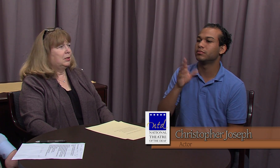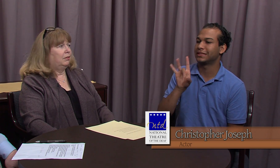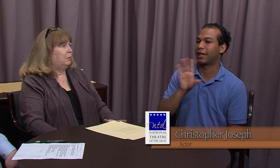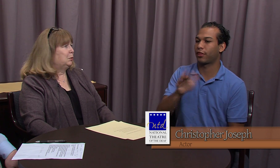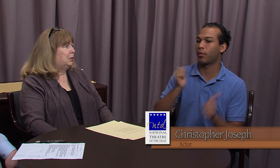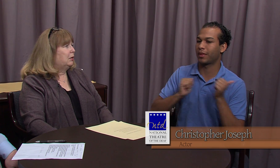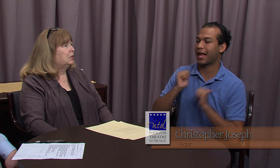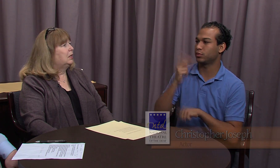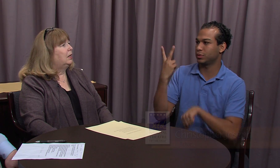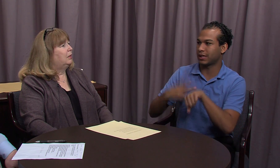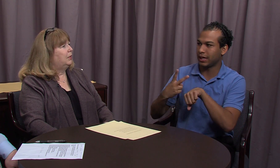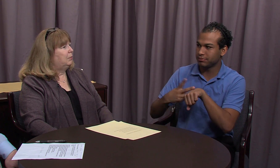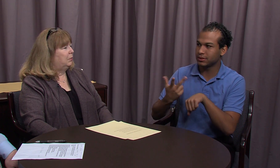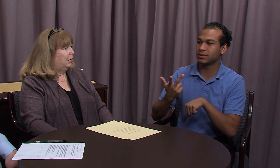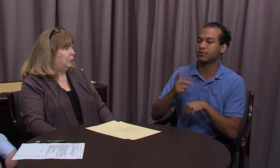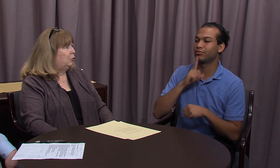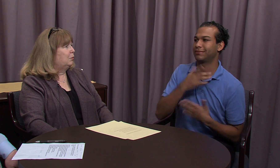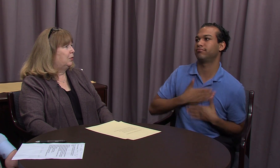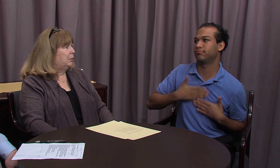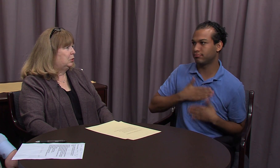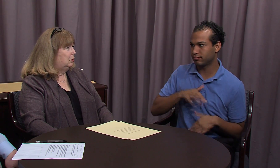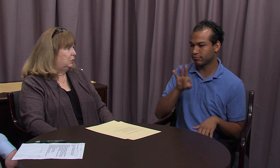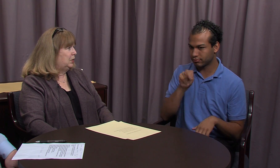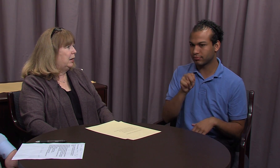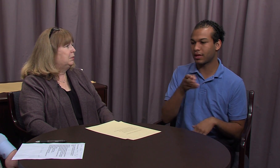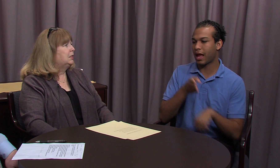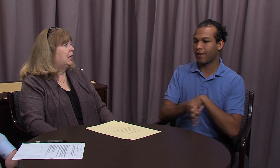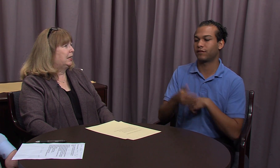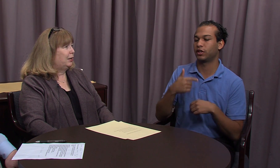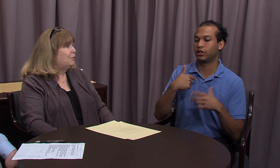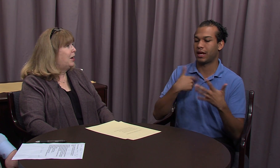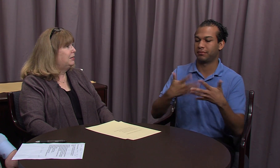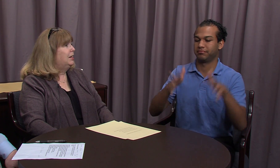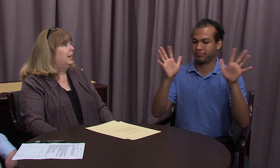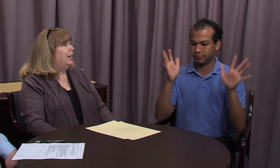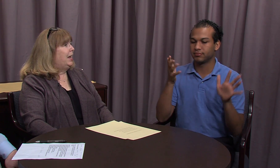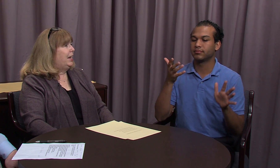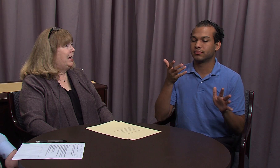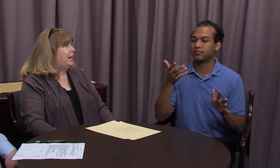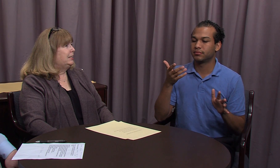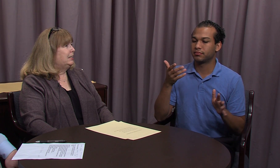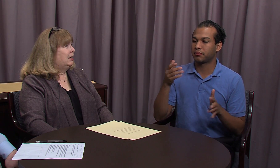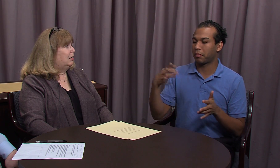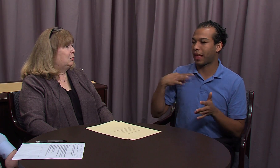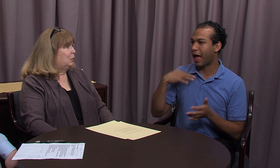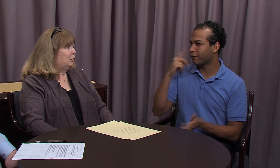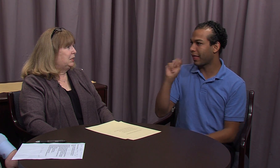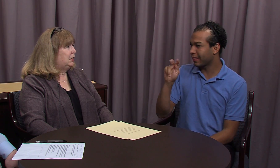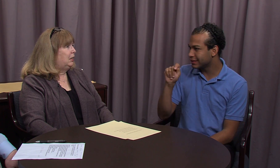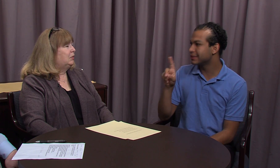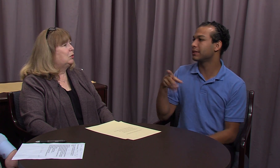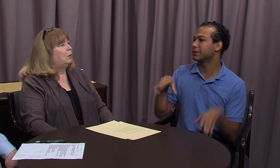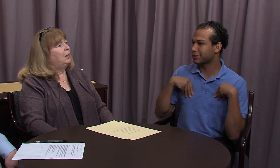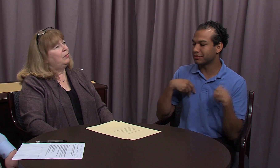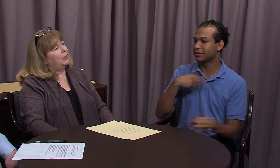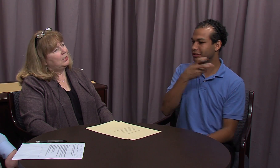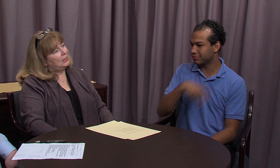sorry if I mispronounced it. I performed for them 2 times, and I had a lot of fun, and was well received, and so I applied for NTD,